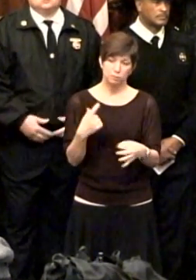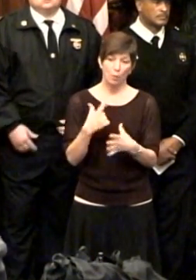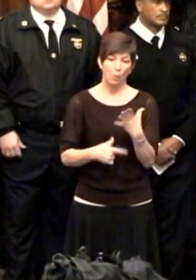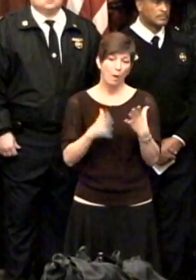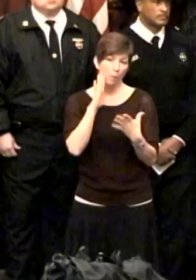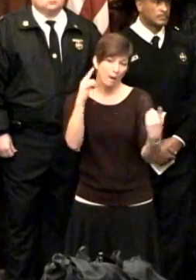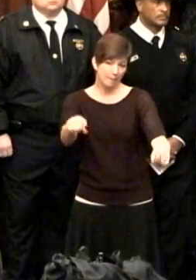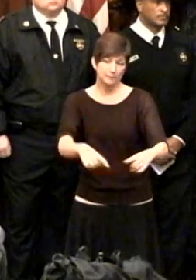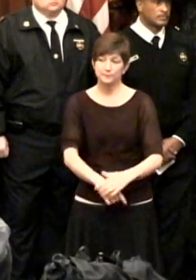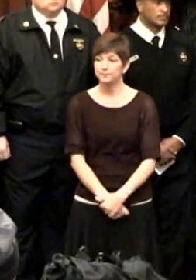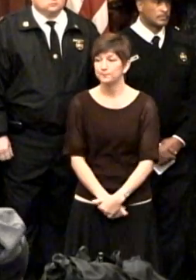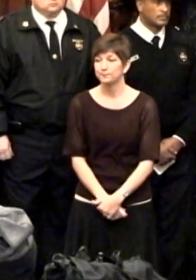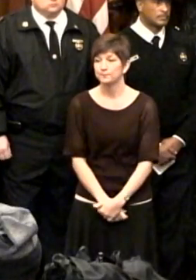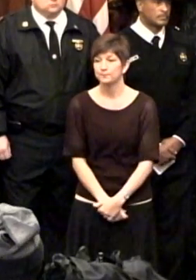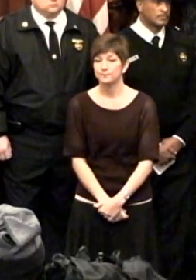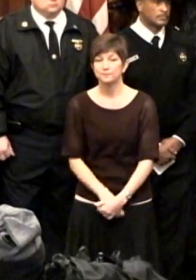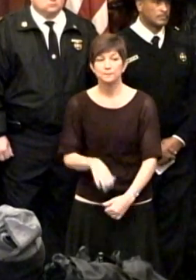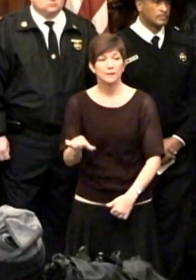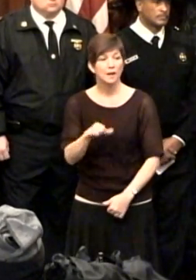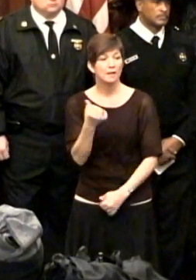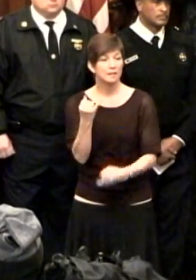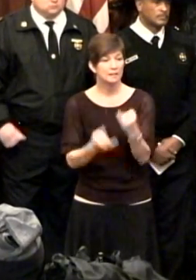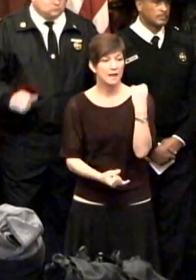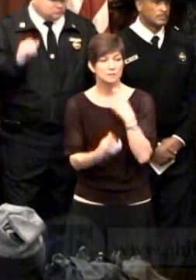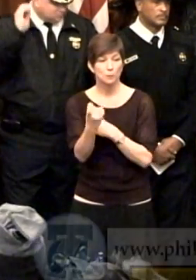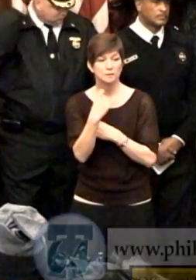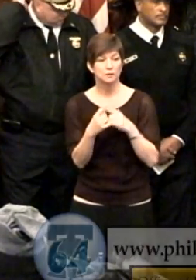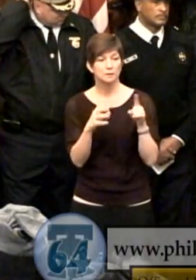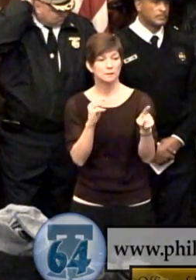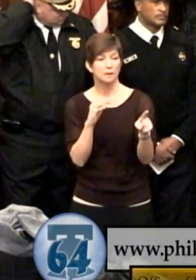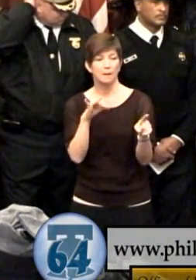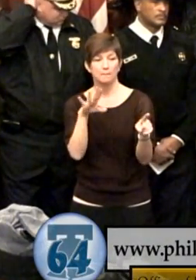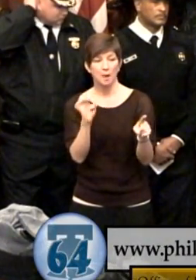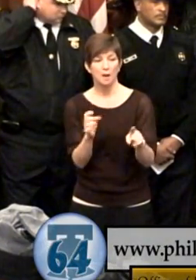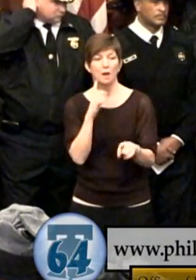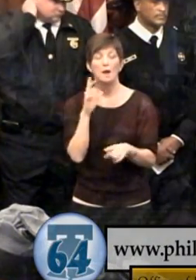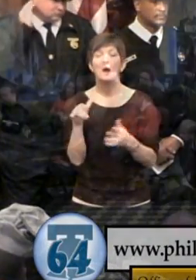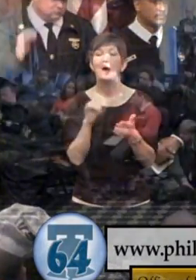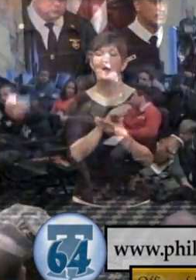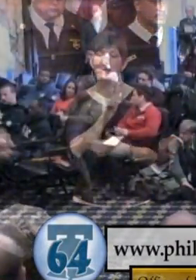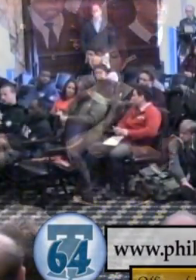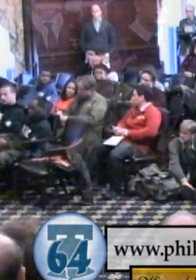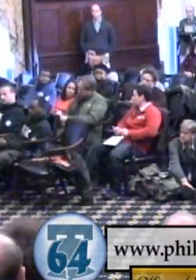is. Anything else? Last question. Mike?